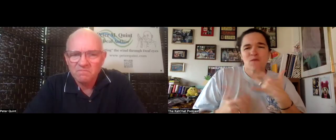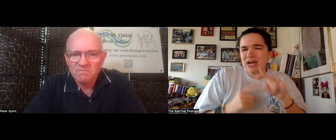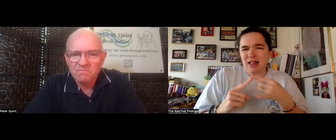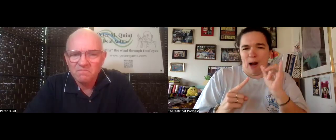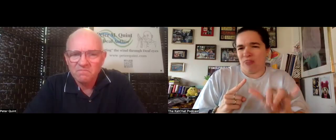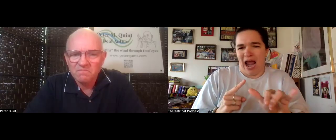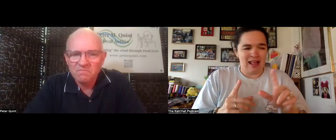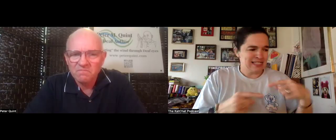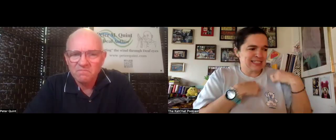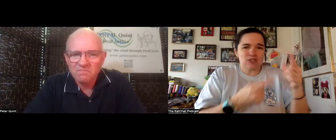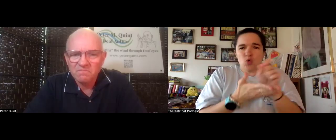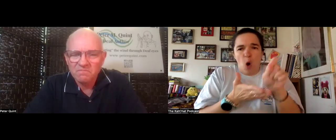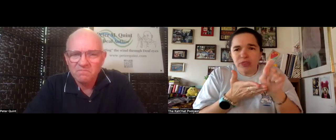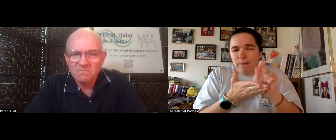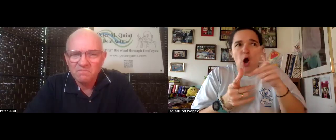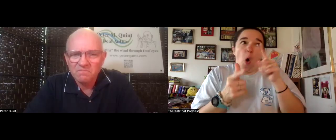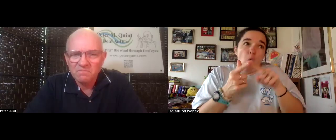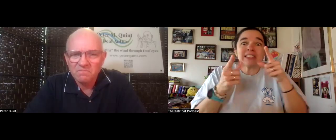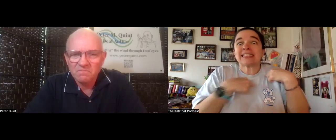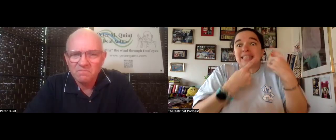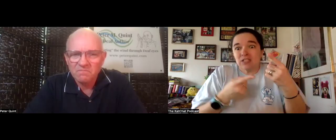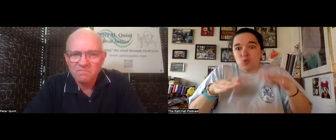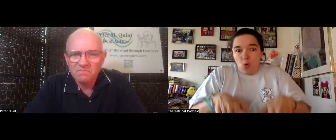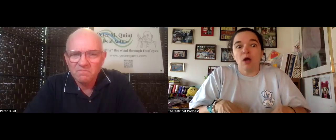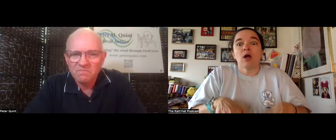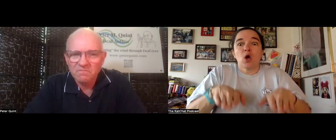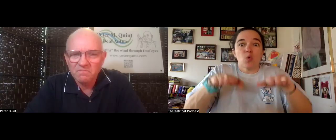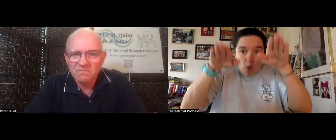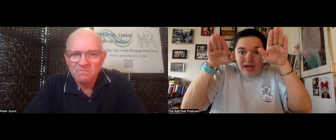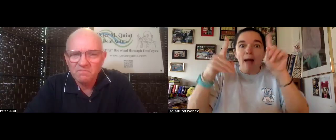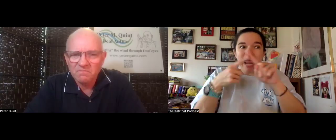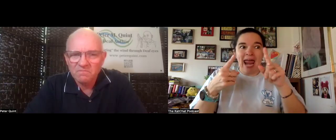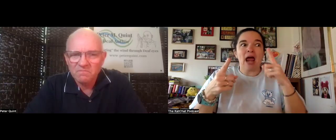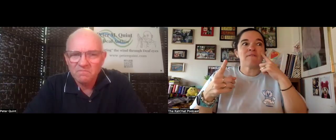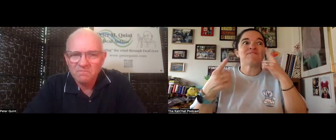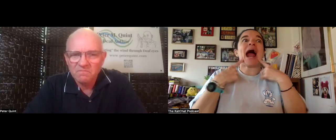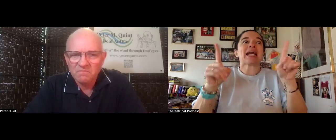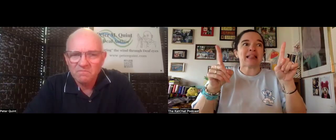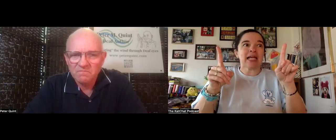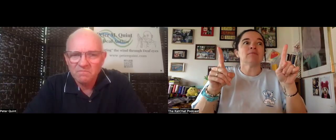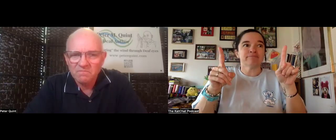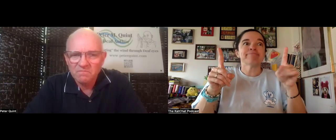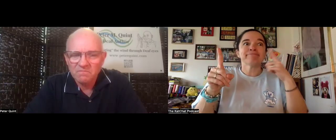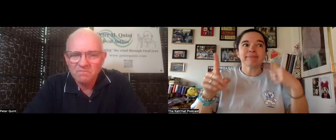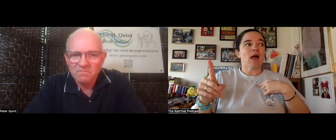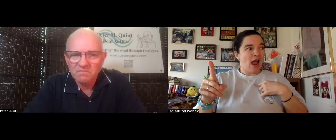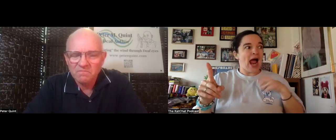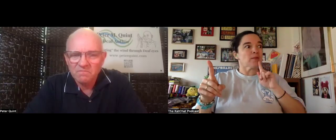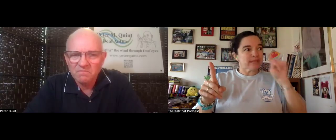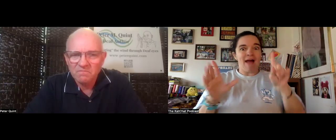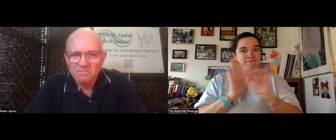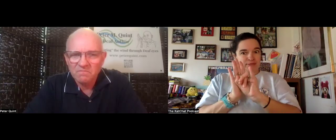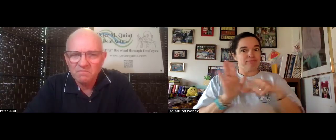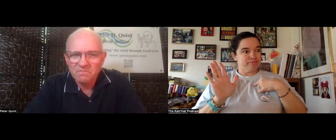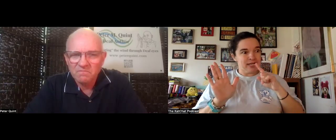how did you feel about that? Think you wrote the book or think you were growing up and finally